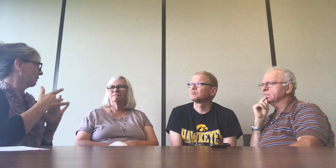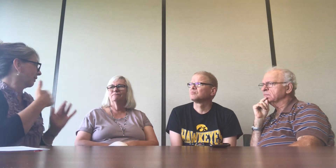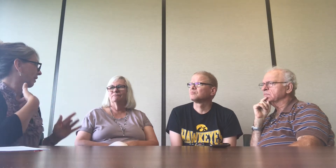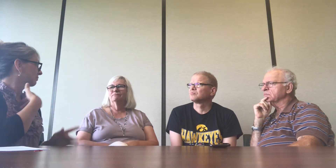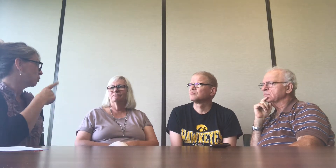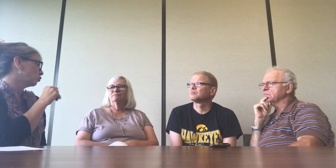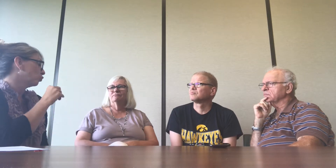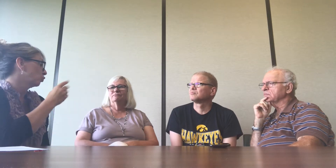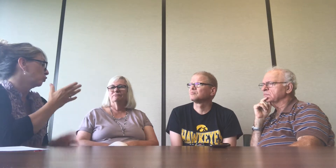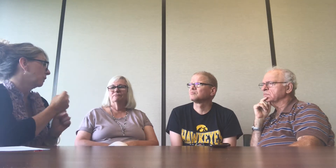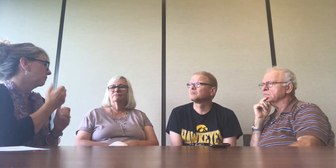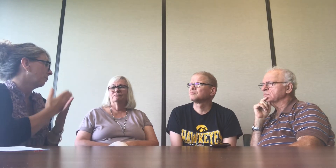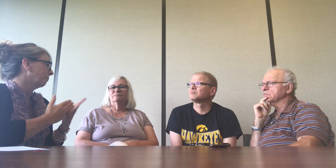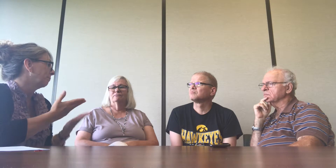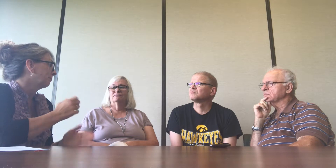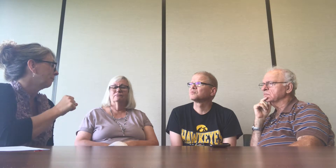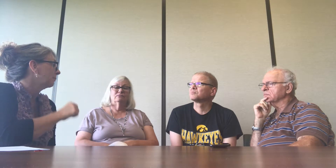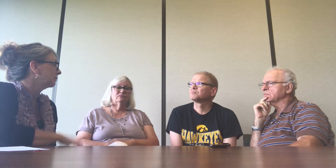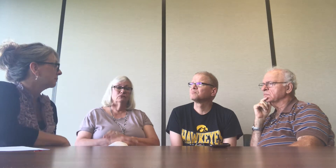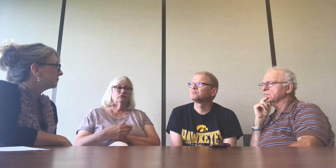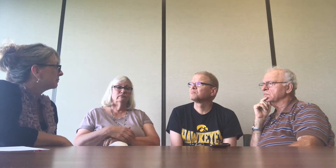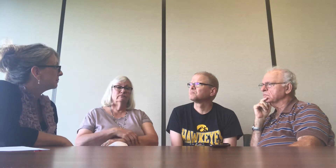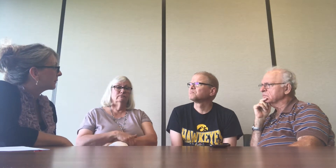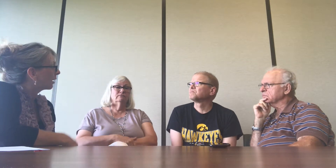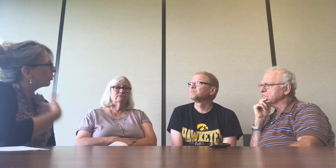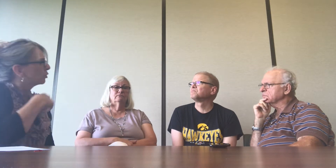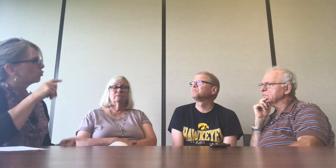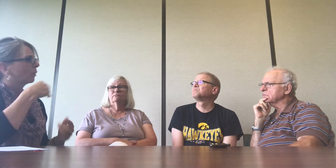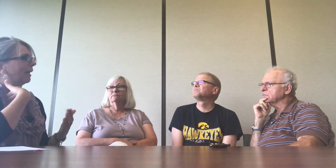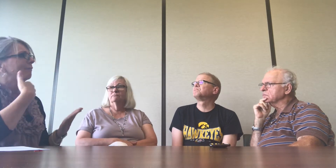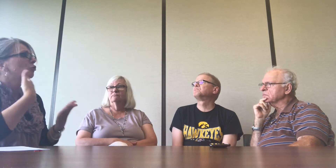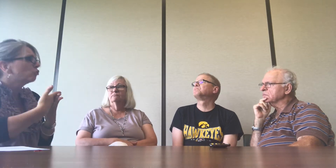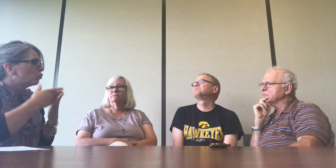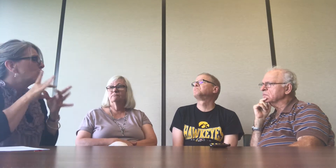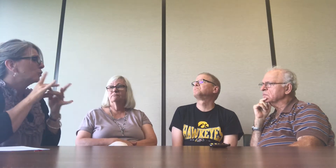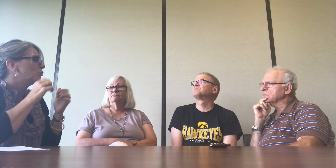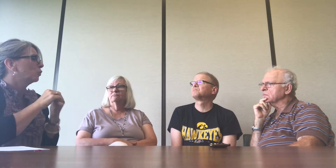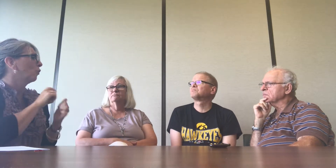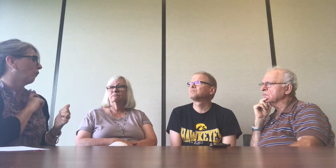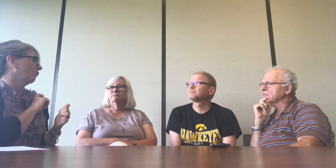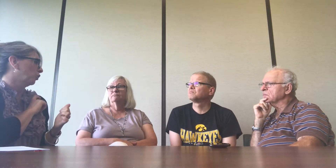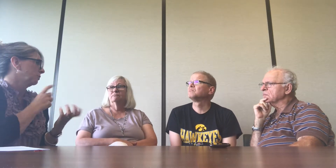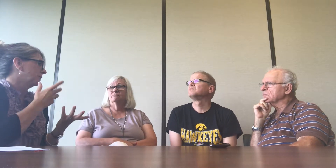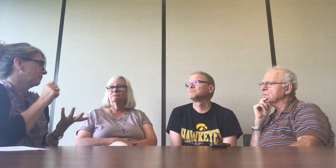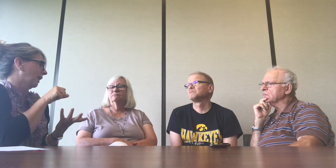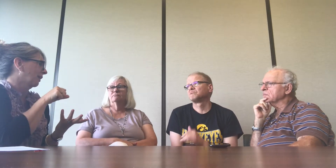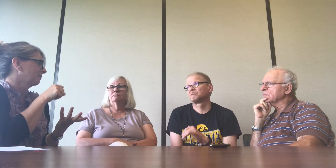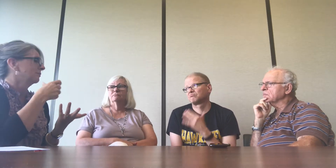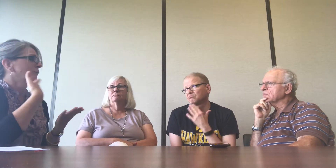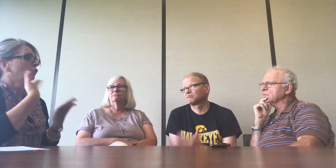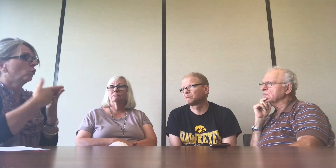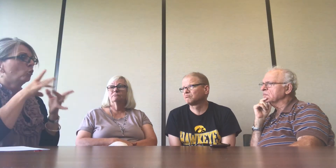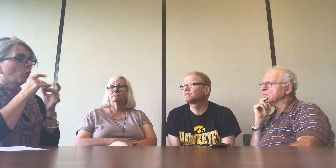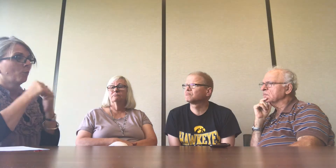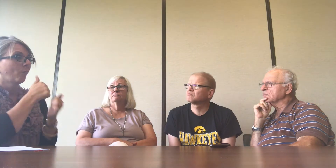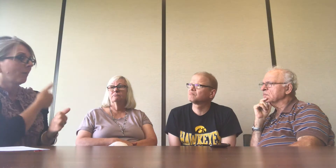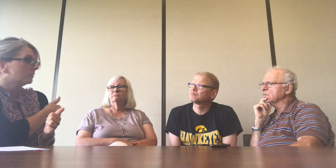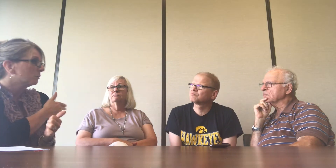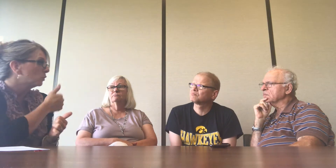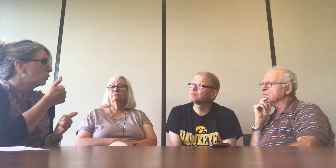police, and they do call us. We get some. We have a good relationship with law